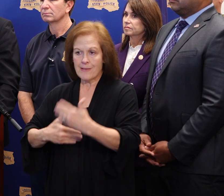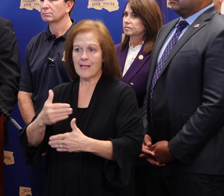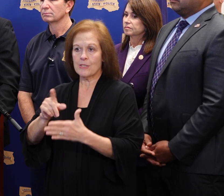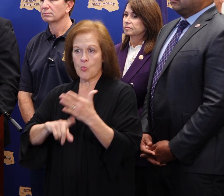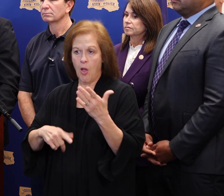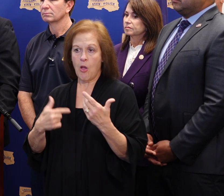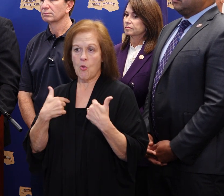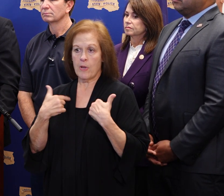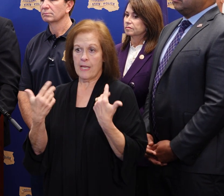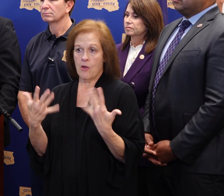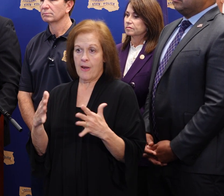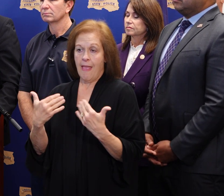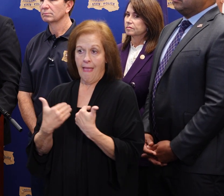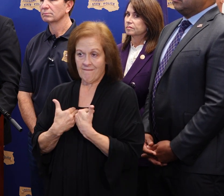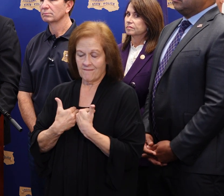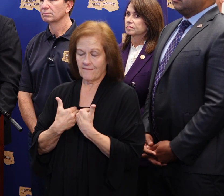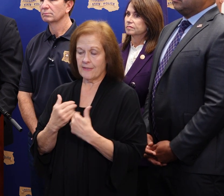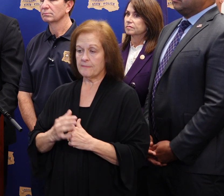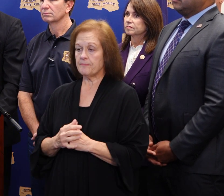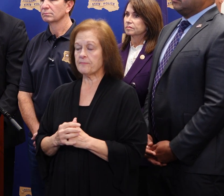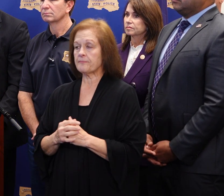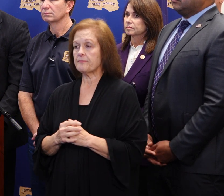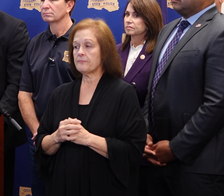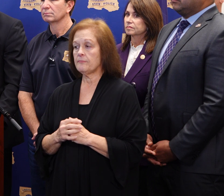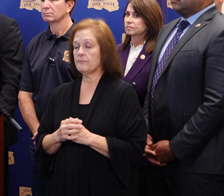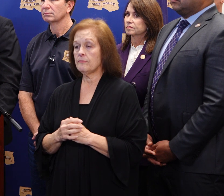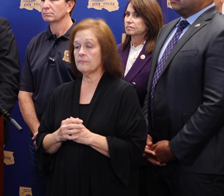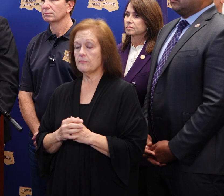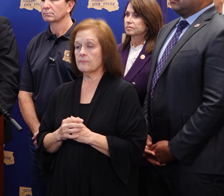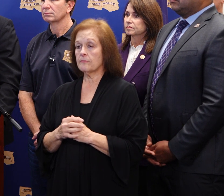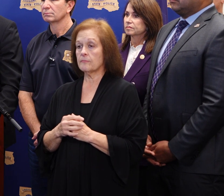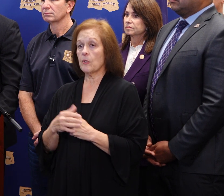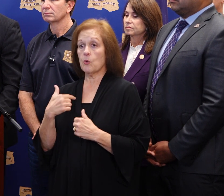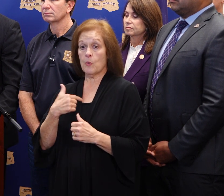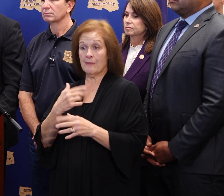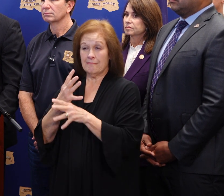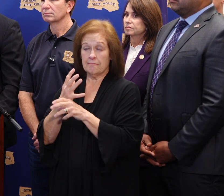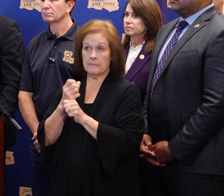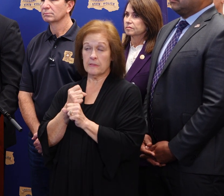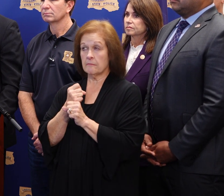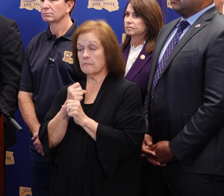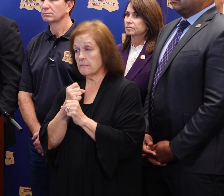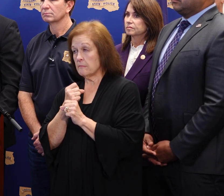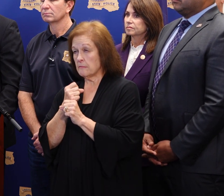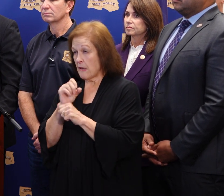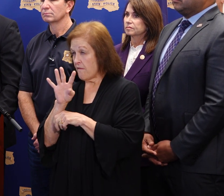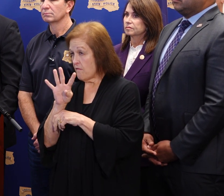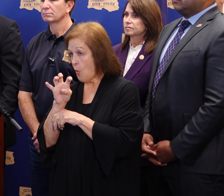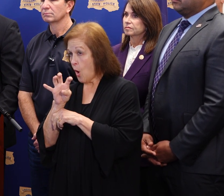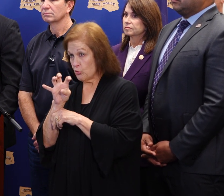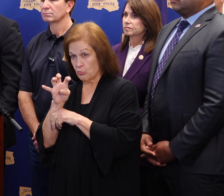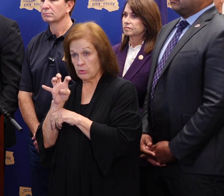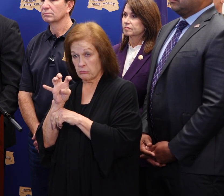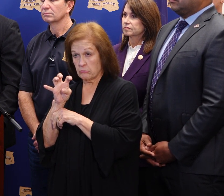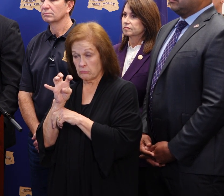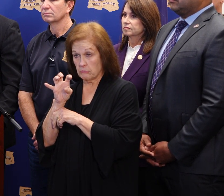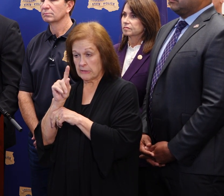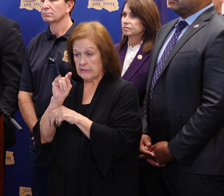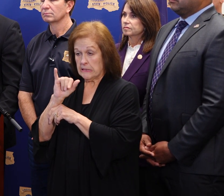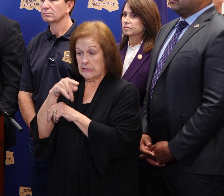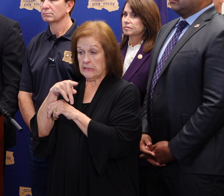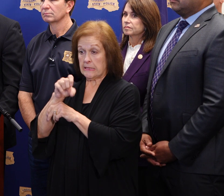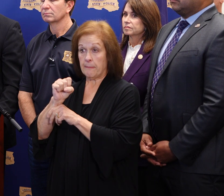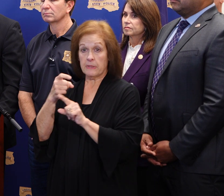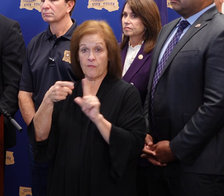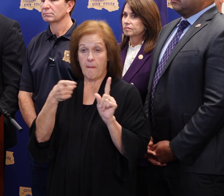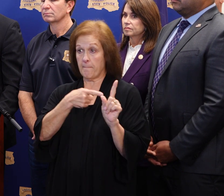have. So far, we have received just over 400 tips from the public, and that information is